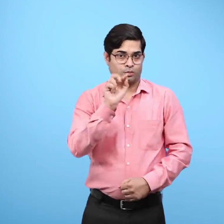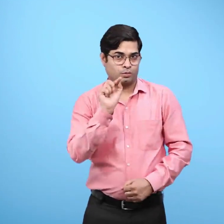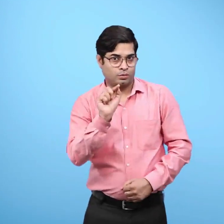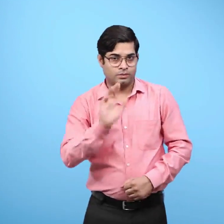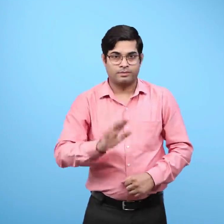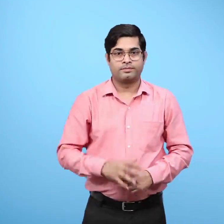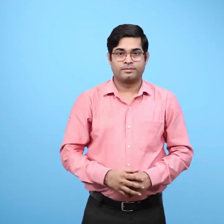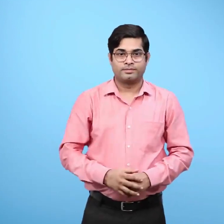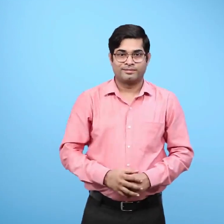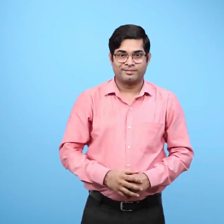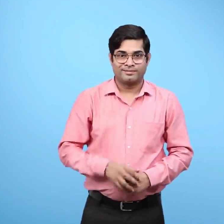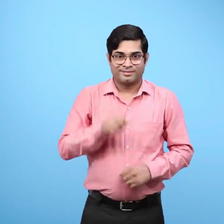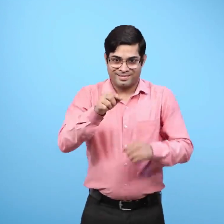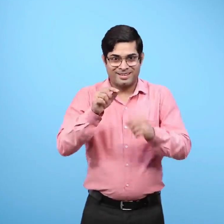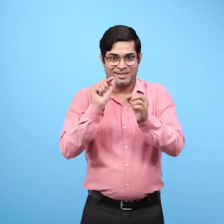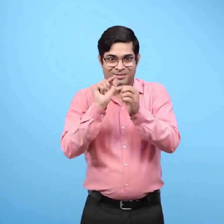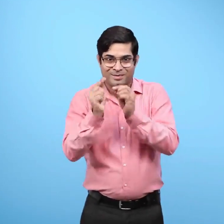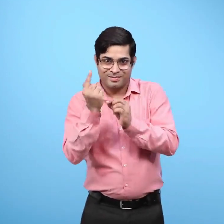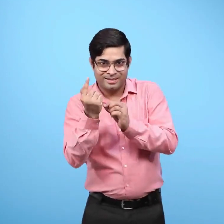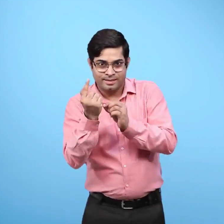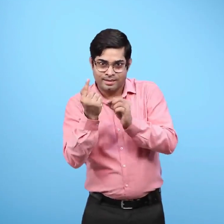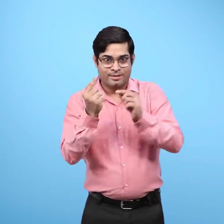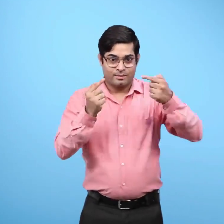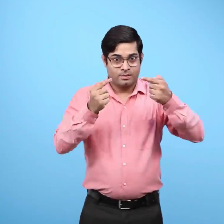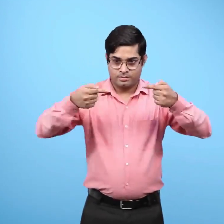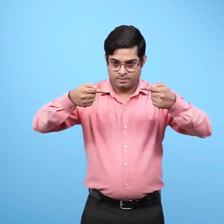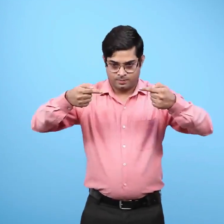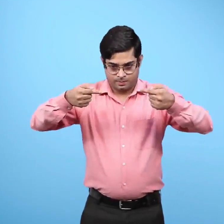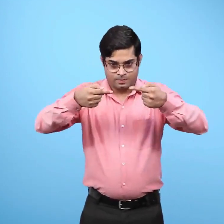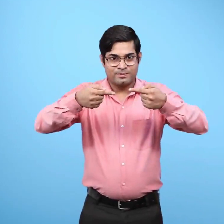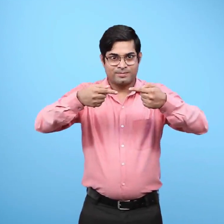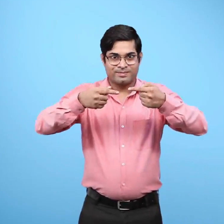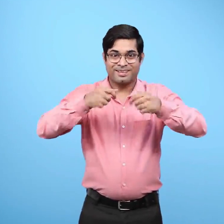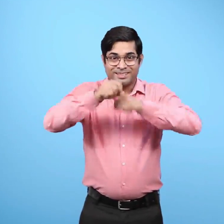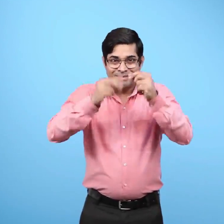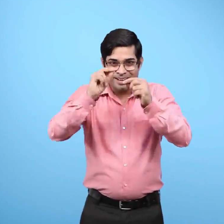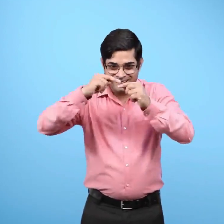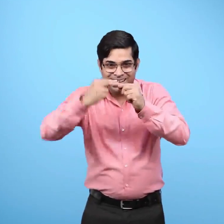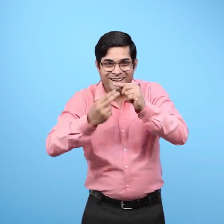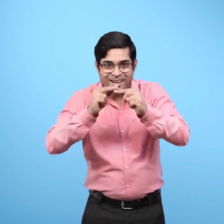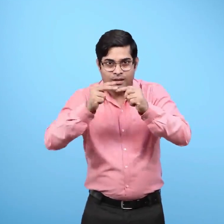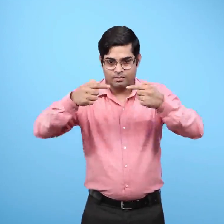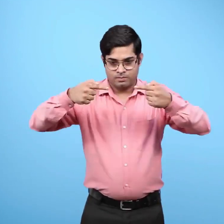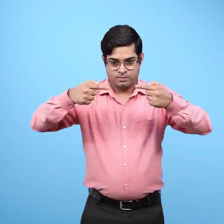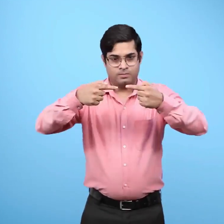3. Push 2 matchsticks into each end of a tube piece.